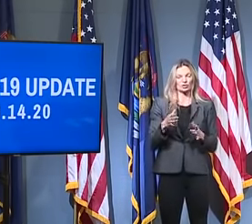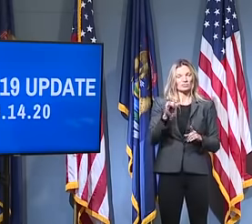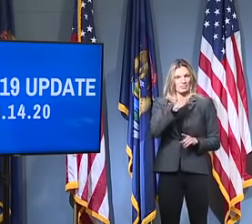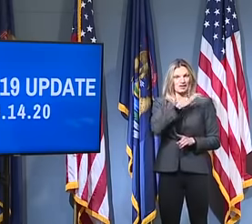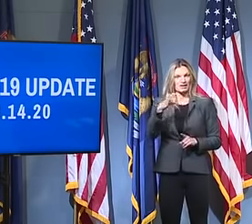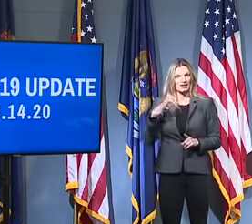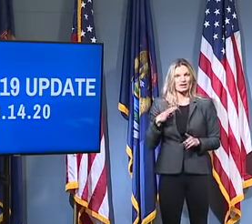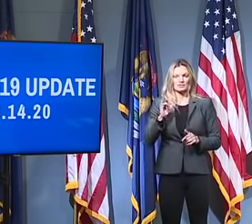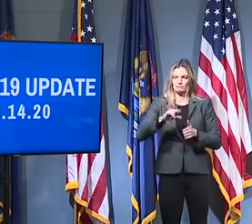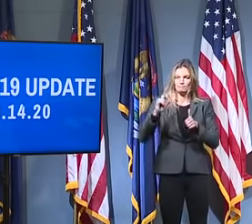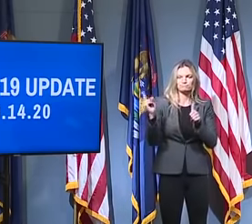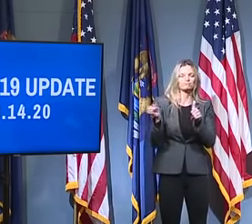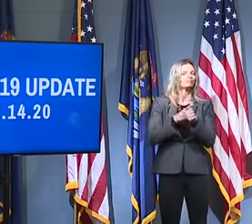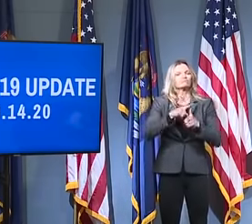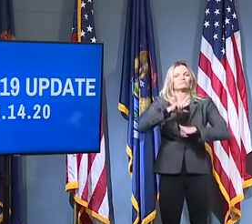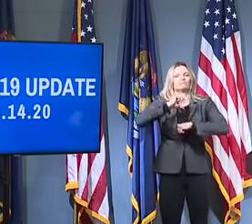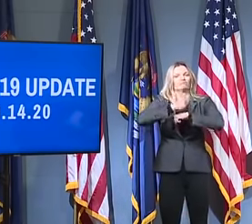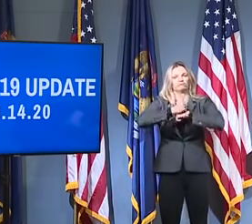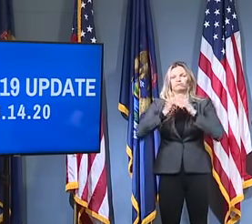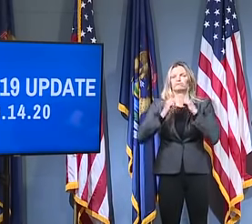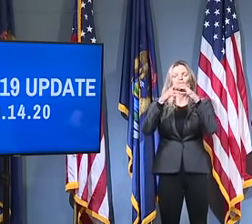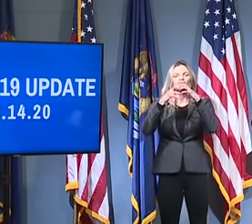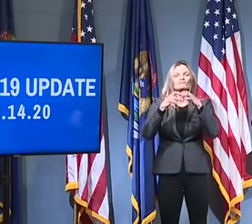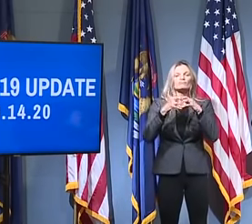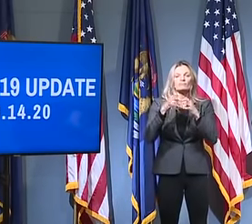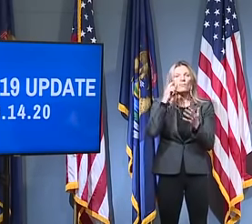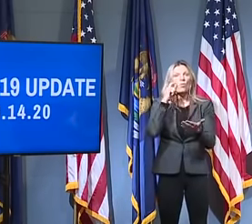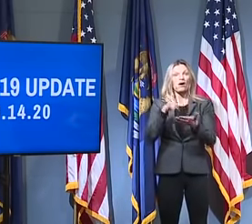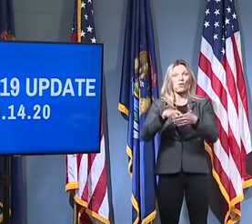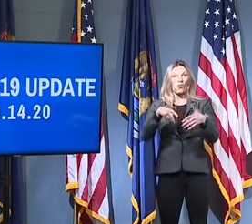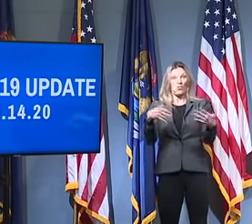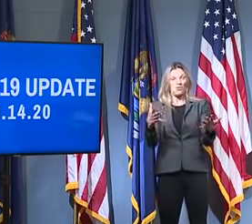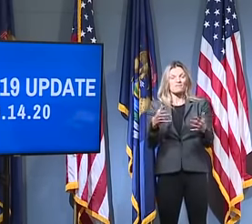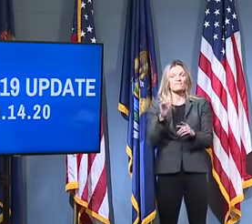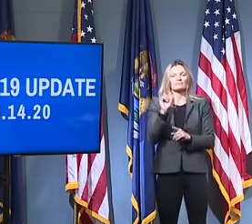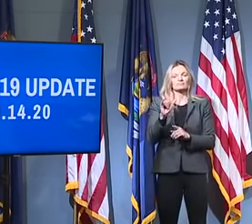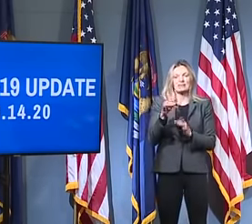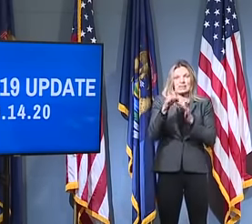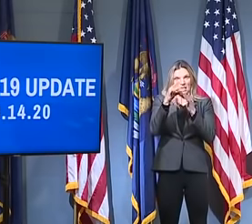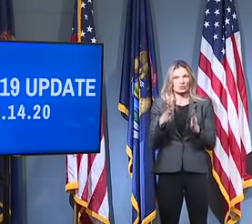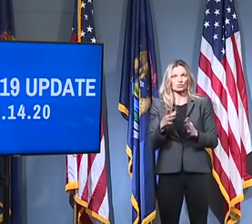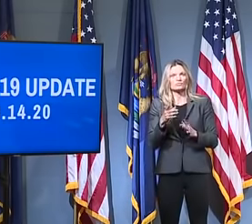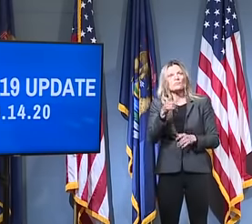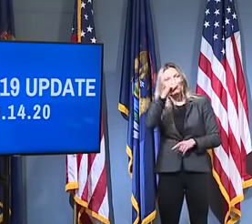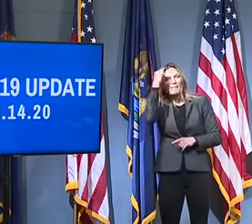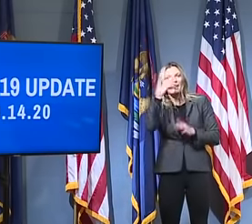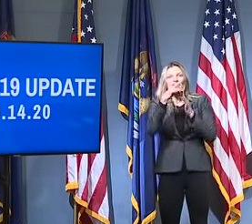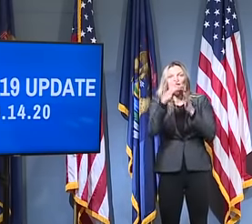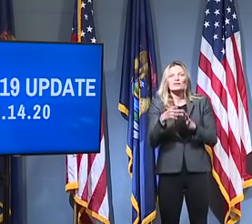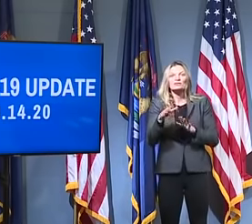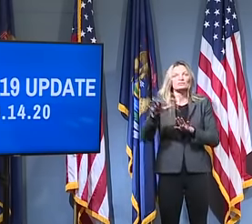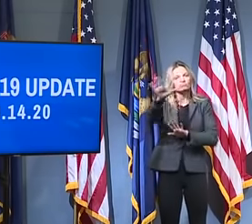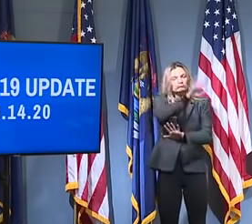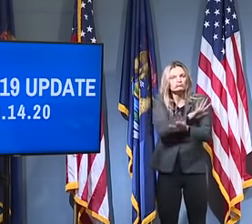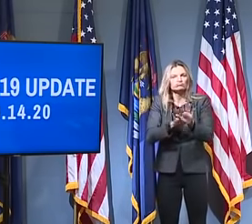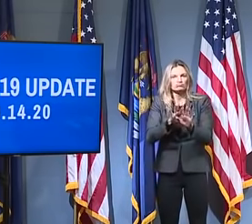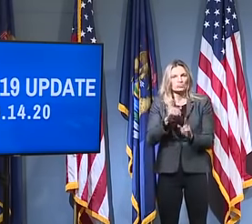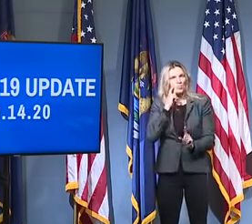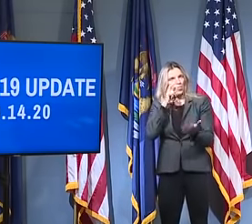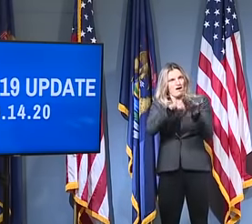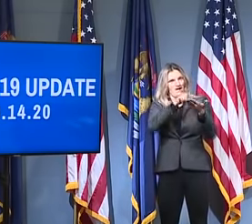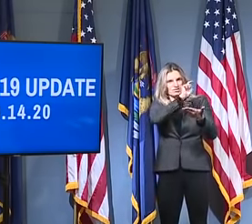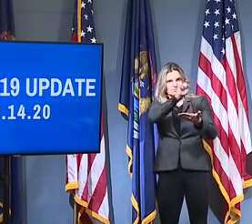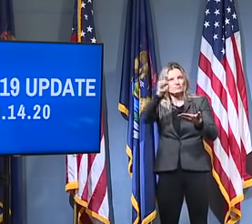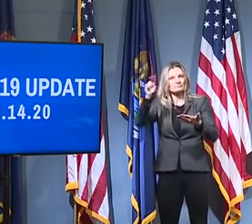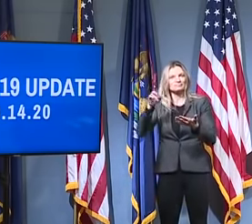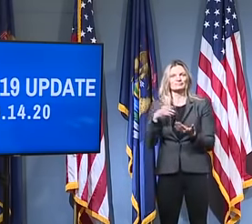a first-of-its-kind body that will recognize the important role and elevate the leadership of Black leaders across different sectors in our community and